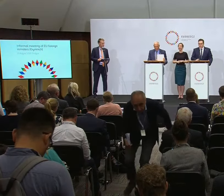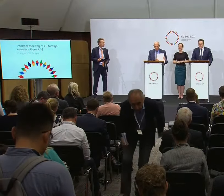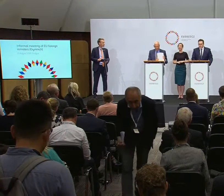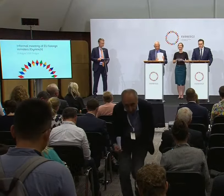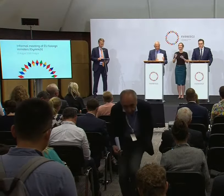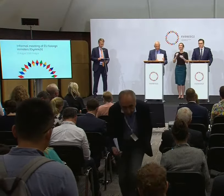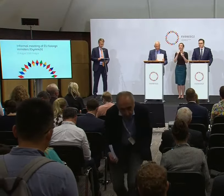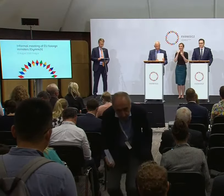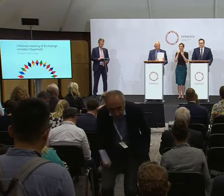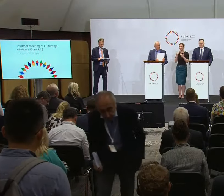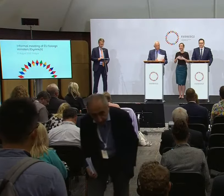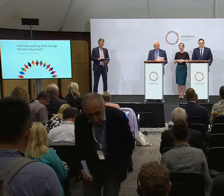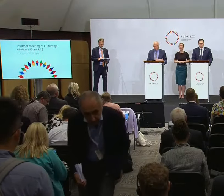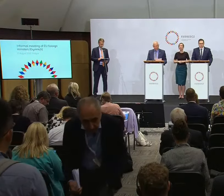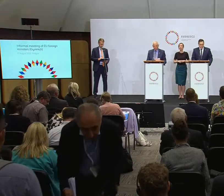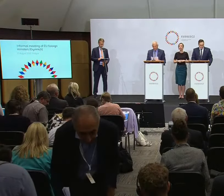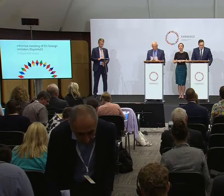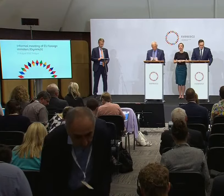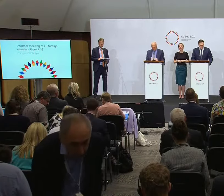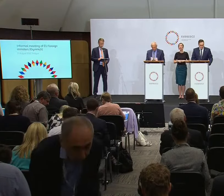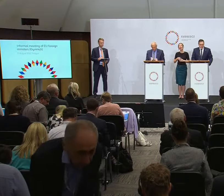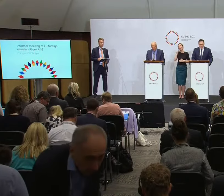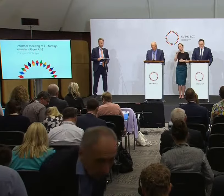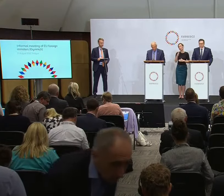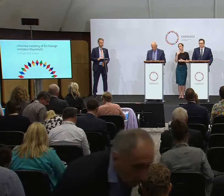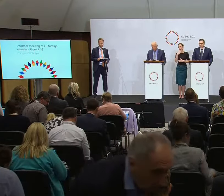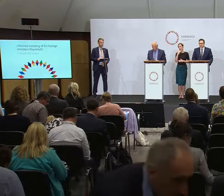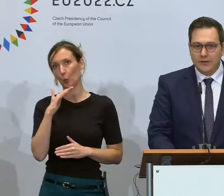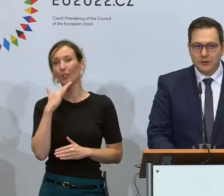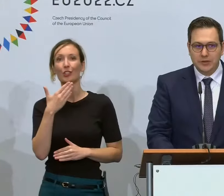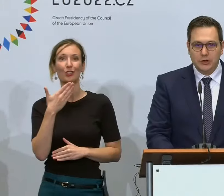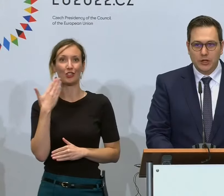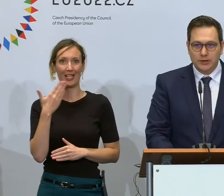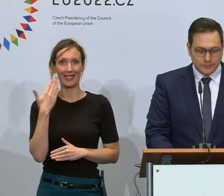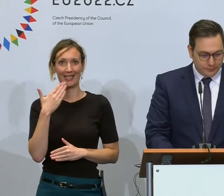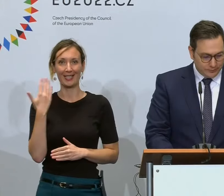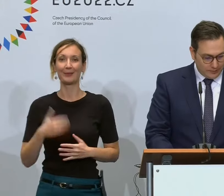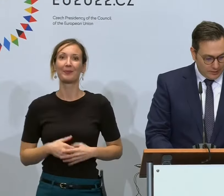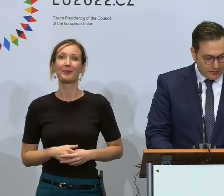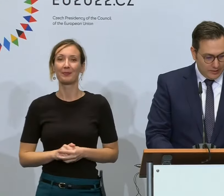Thank you. Thank you. Budu hovořit česky.